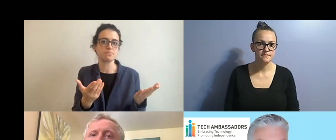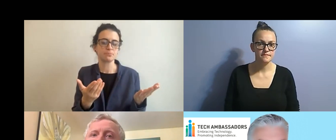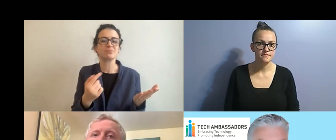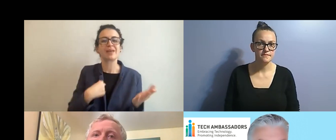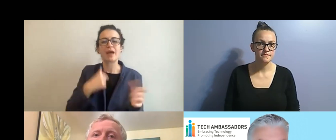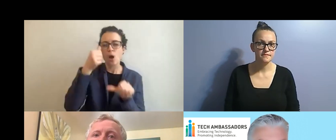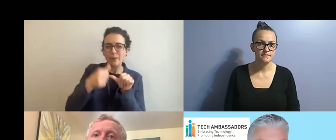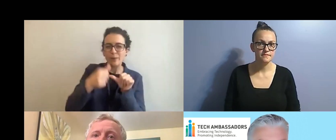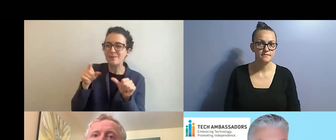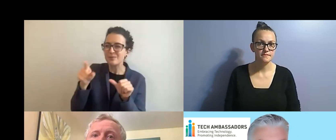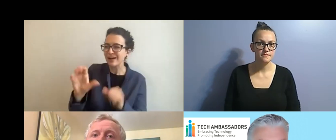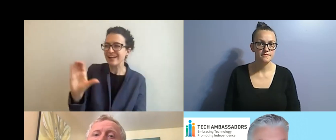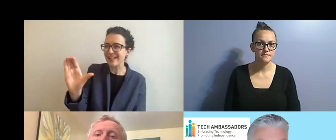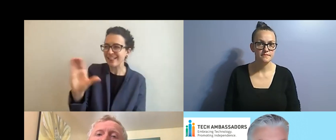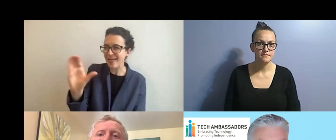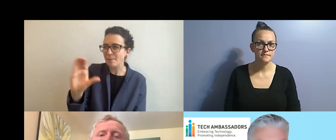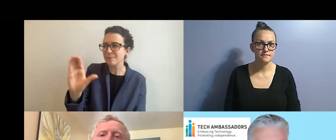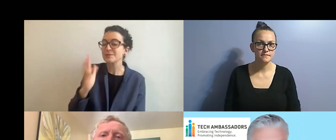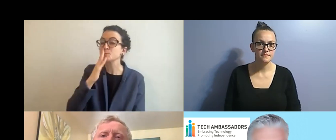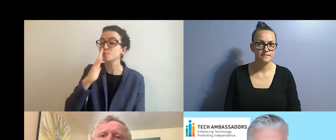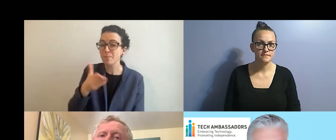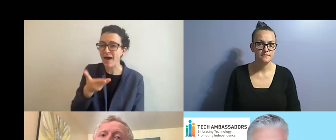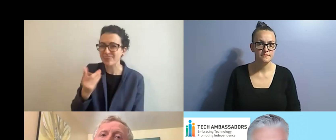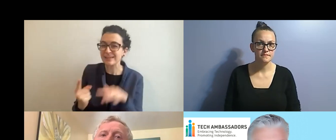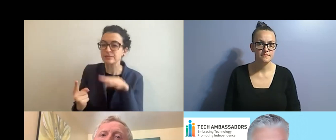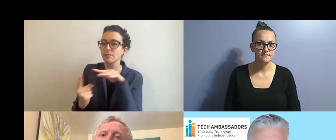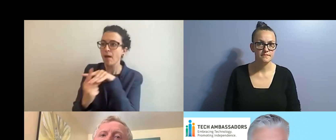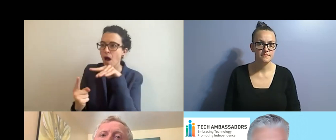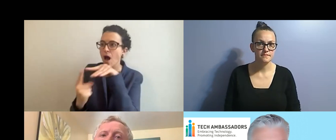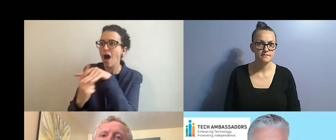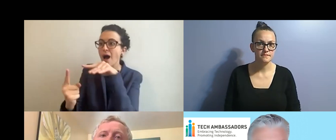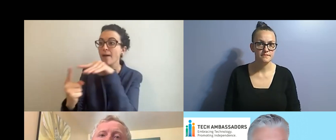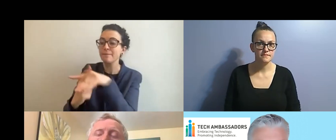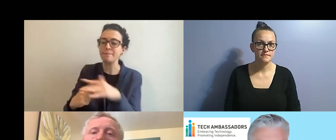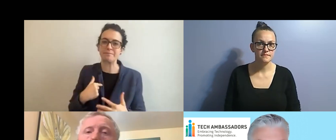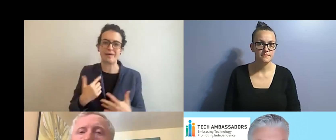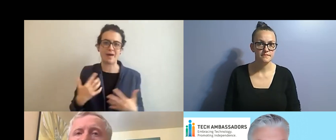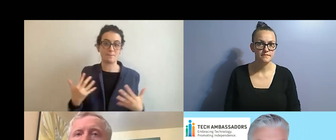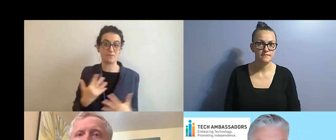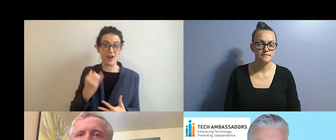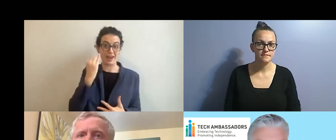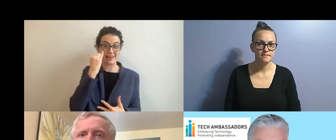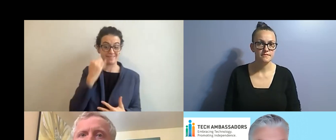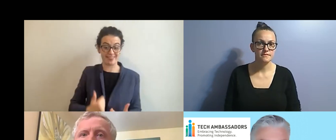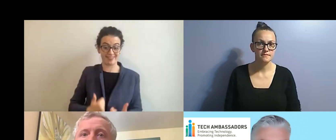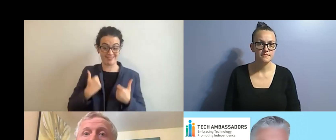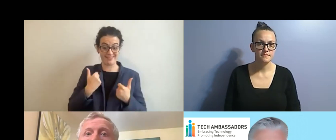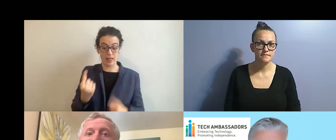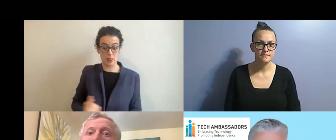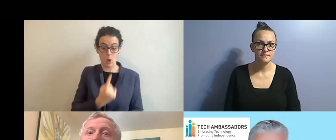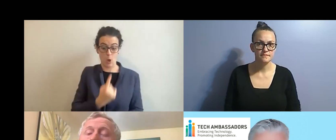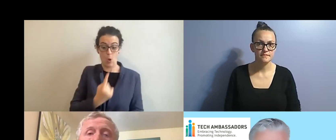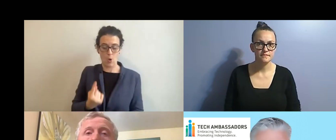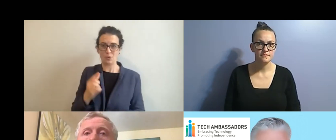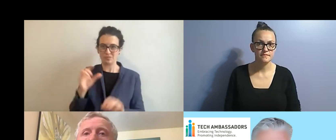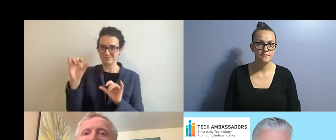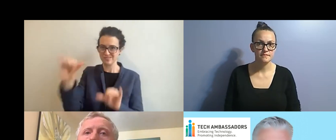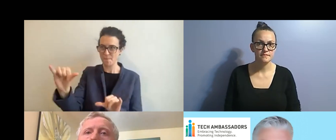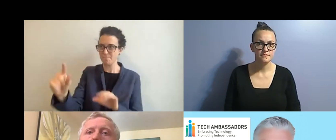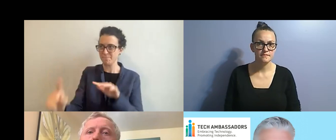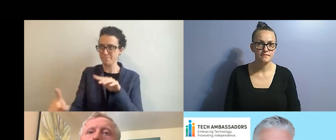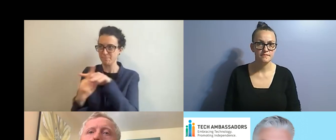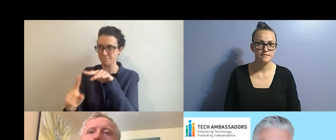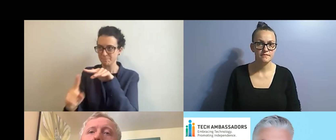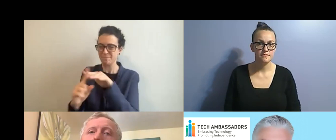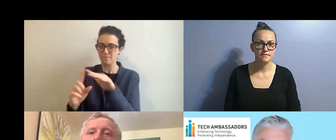there in my past. It's going to happen in the future. So my SSA brought up a great thing,